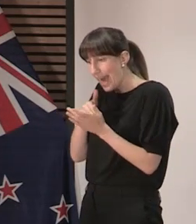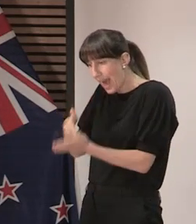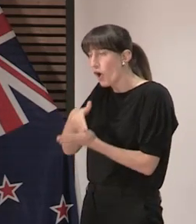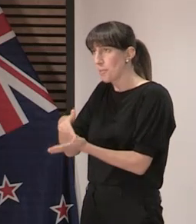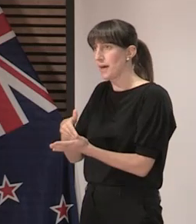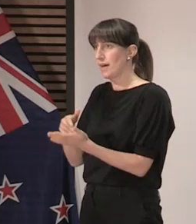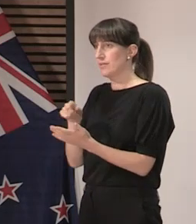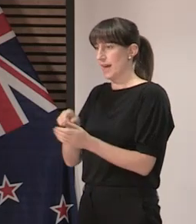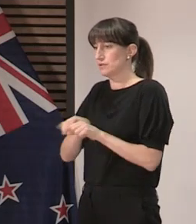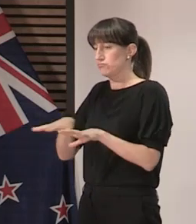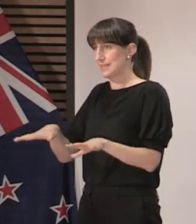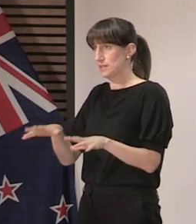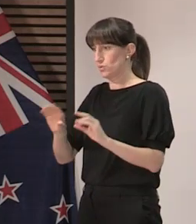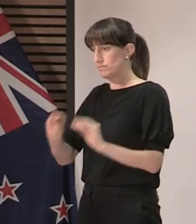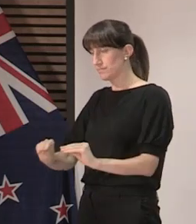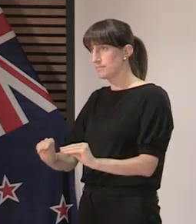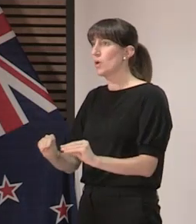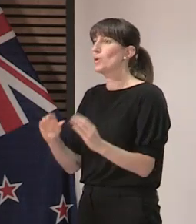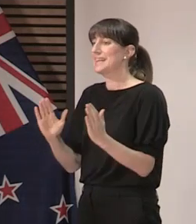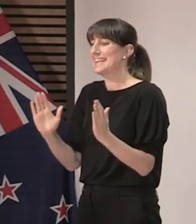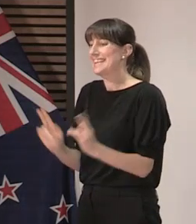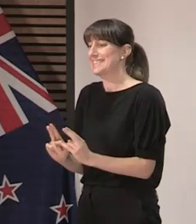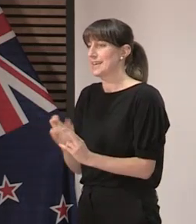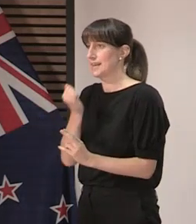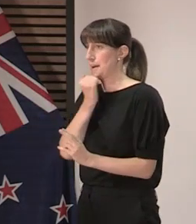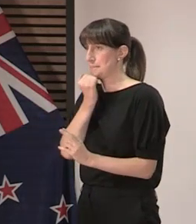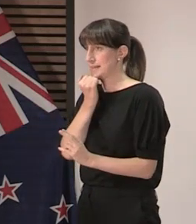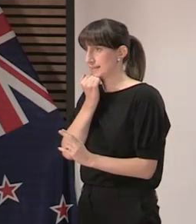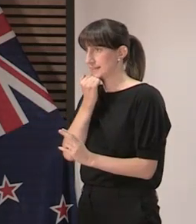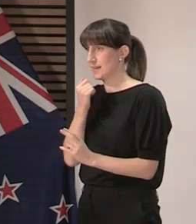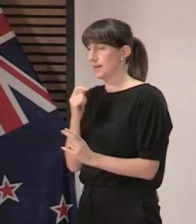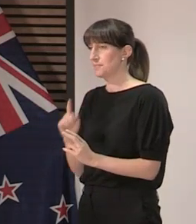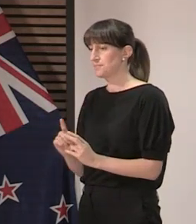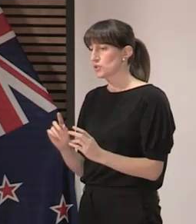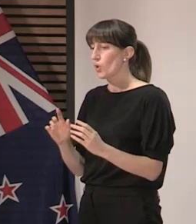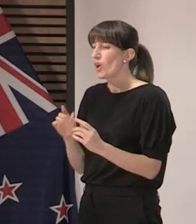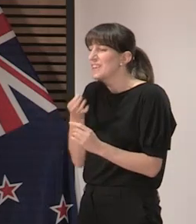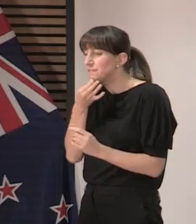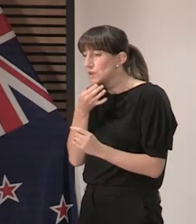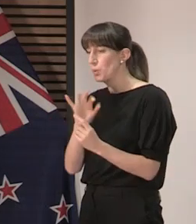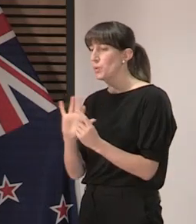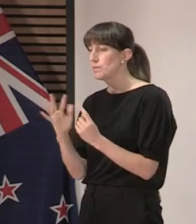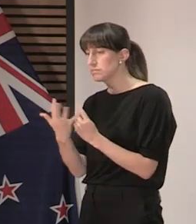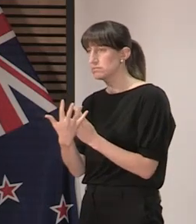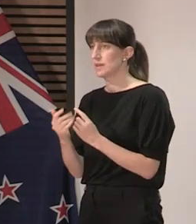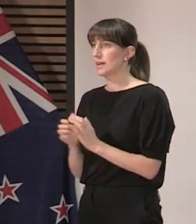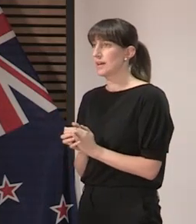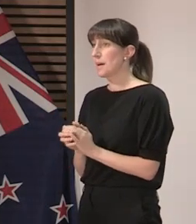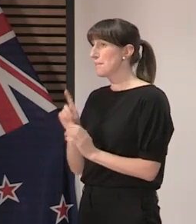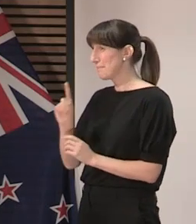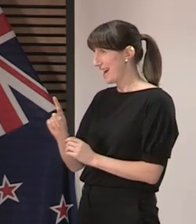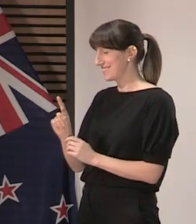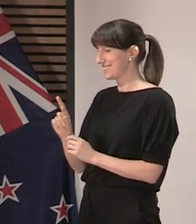from a public health perspective to have a group of children learning together. Parents can have confidence that the